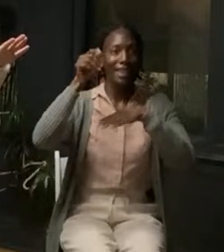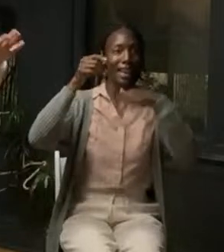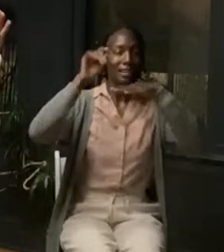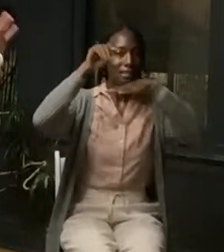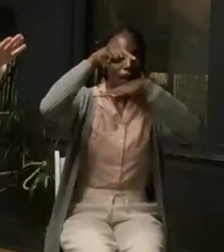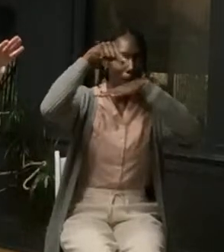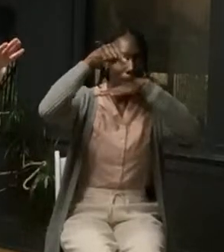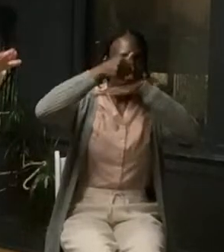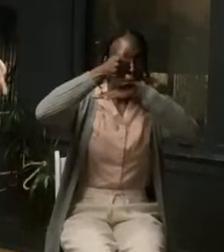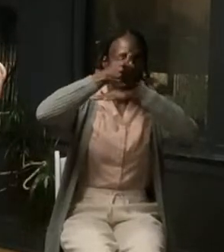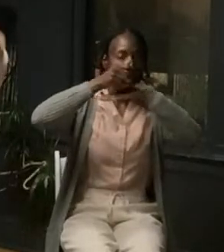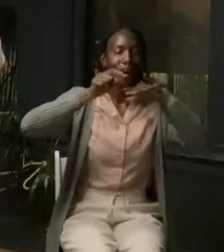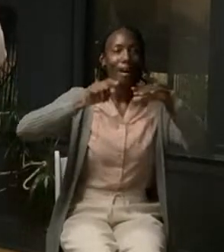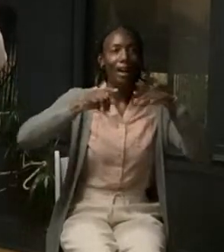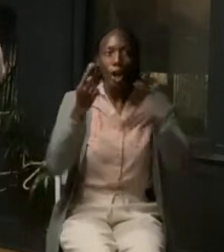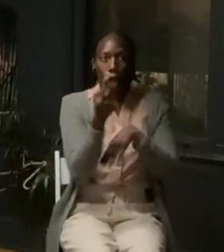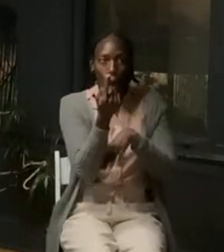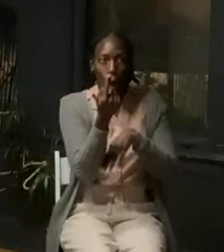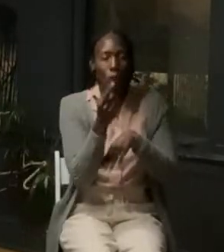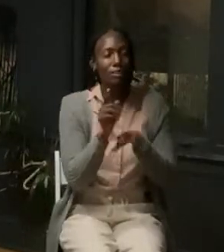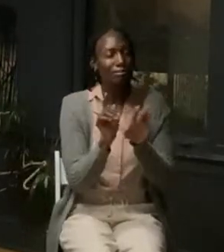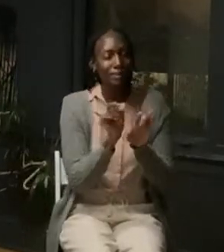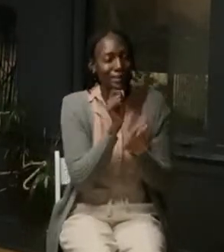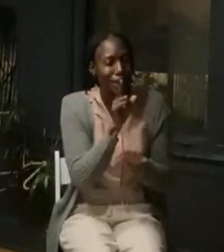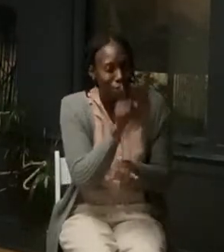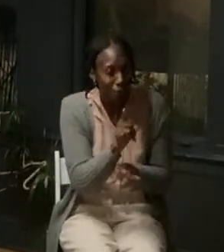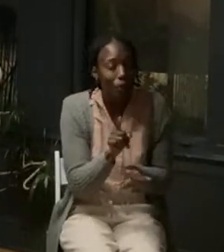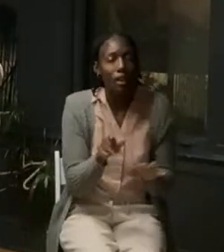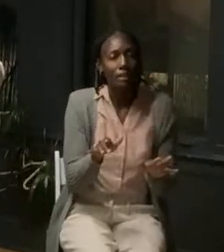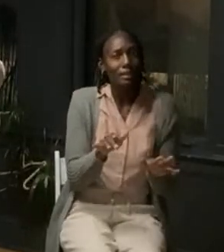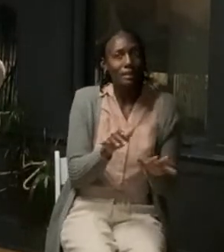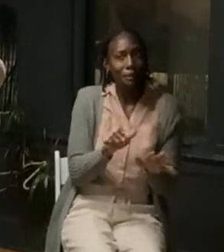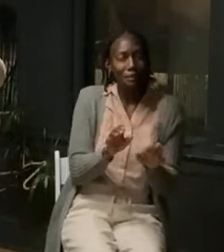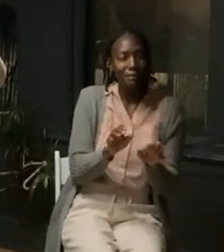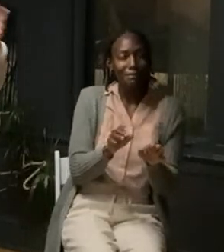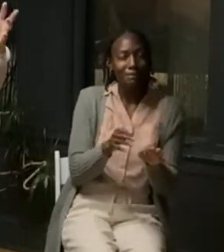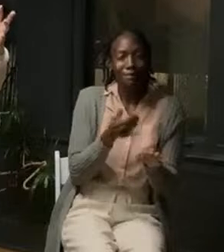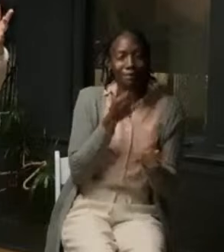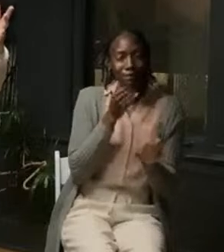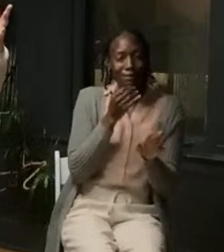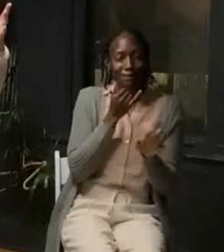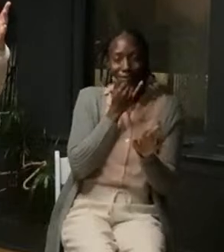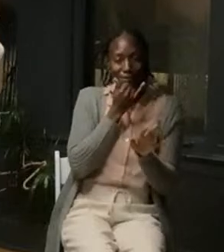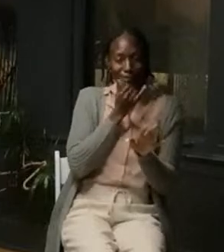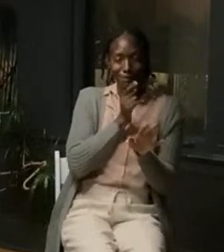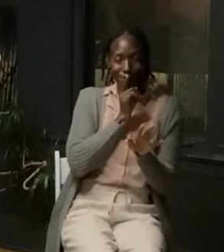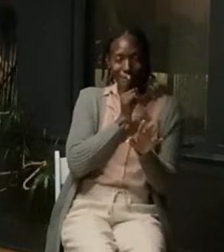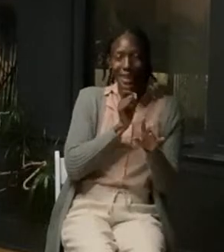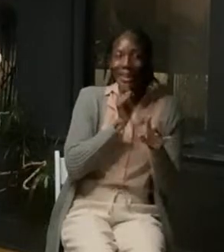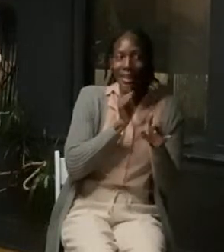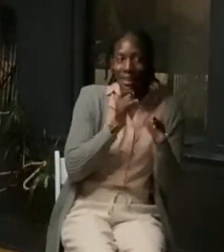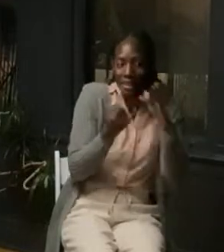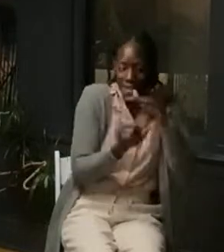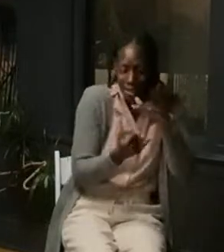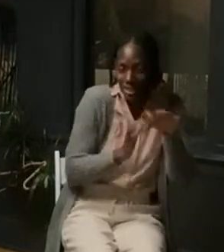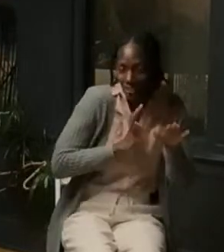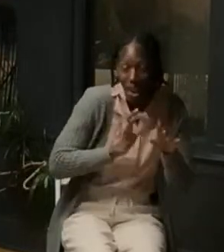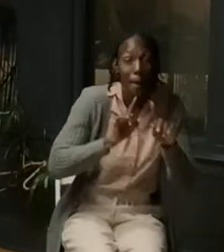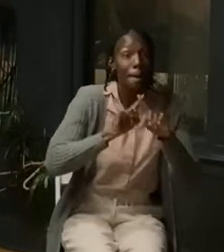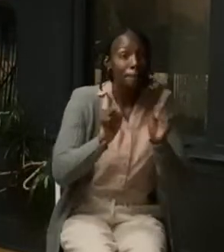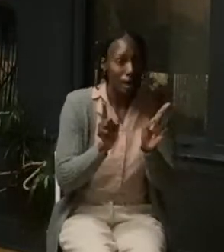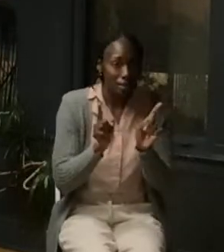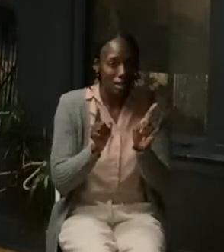anything wrong with solitude, introverts unite, but we need that, and we also need other